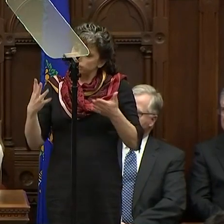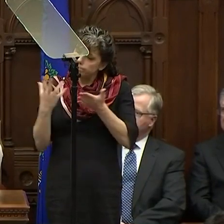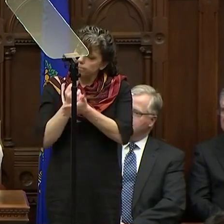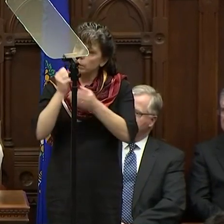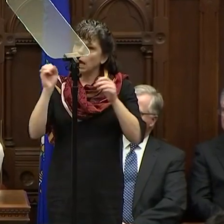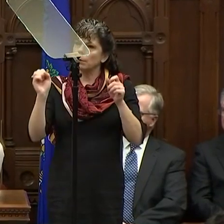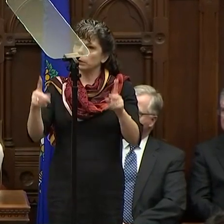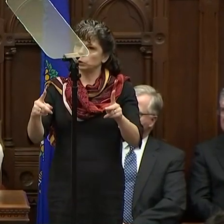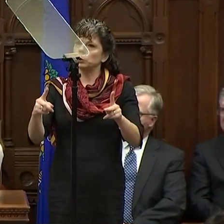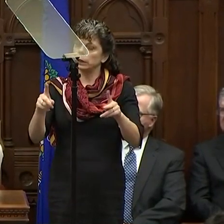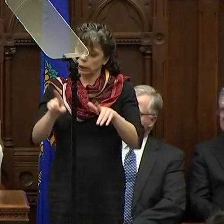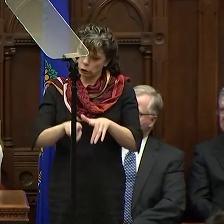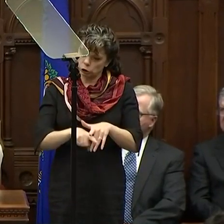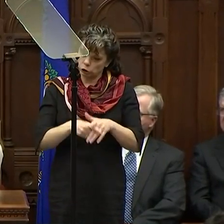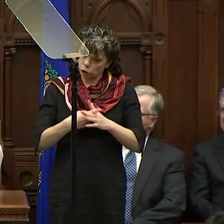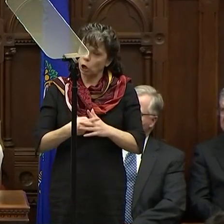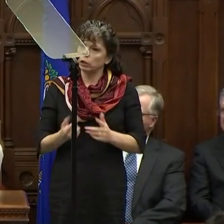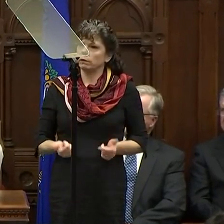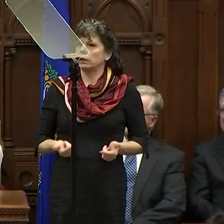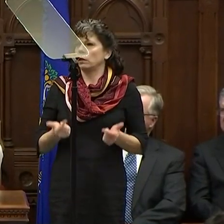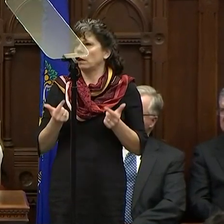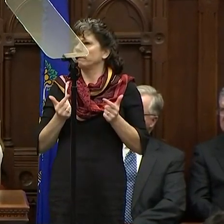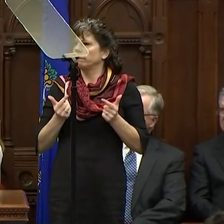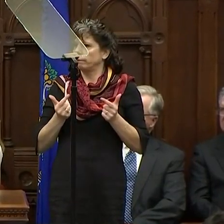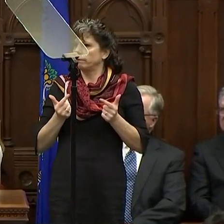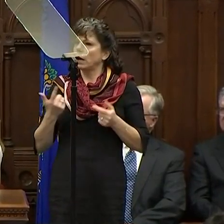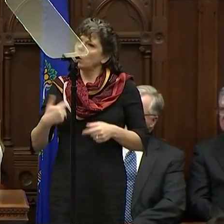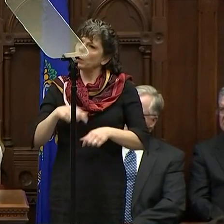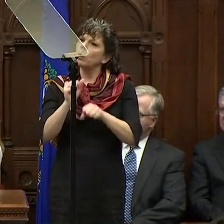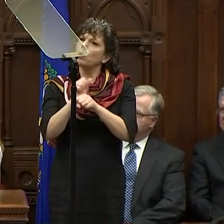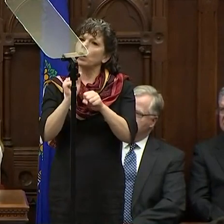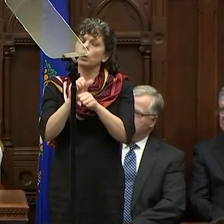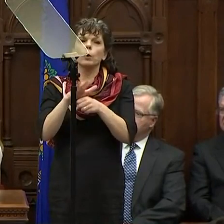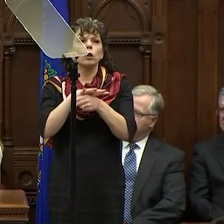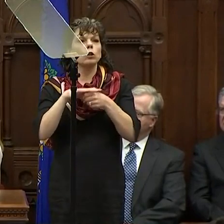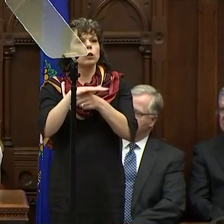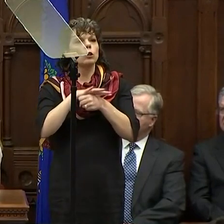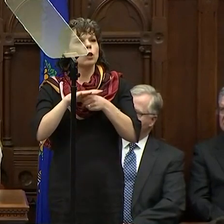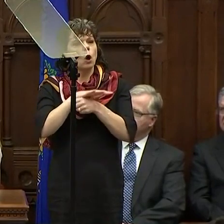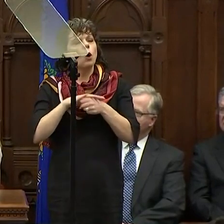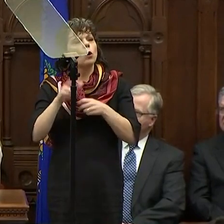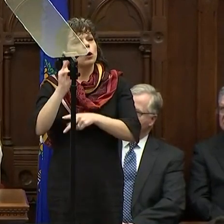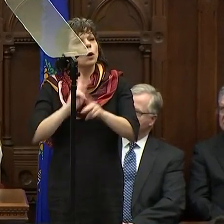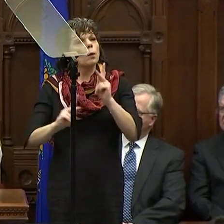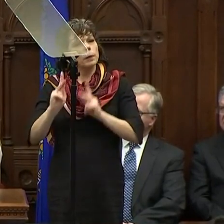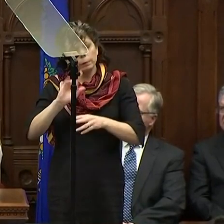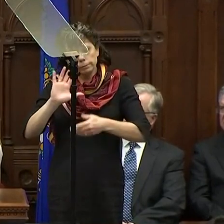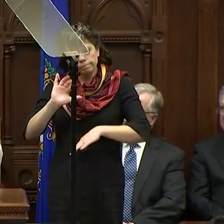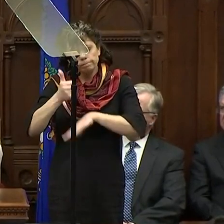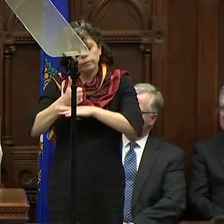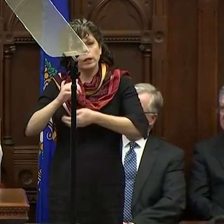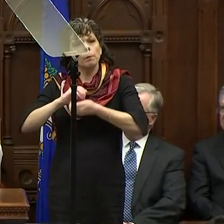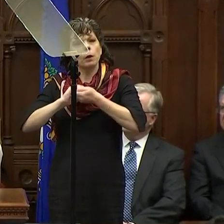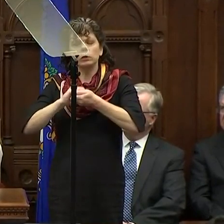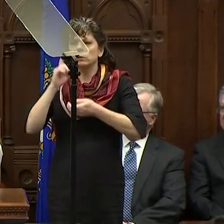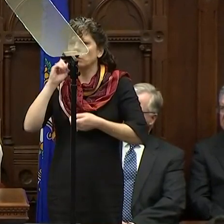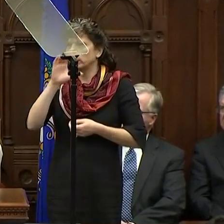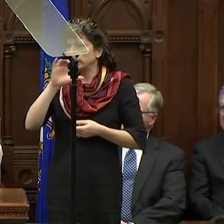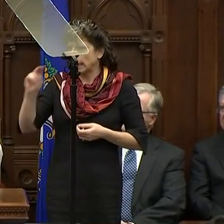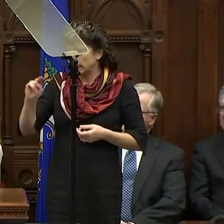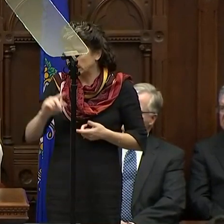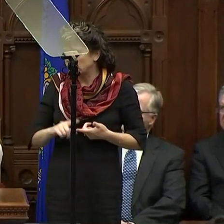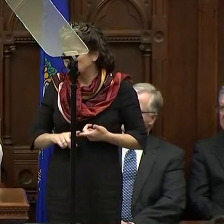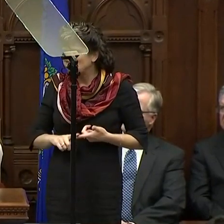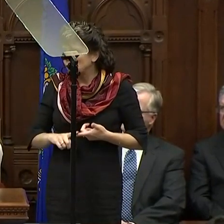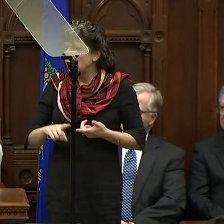opportunity at the starting line of life, we've worked with local philanthropists to establish the Partnership for Connecticut and focus